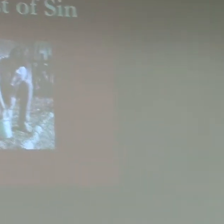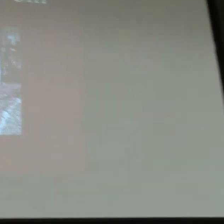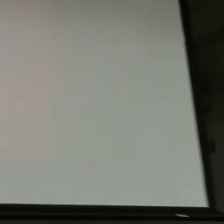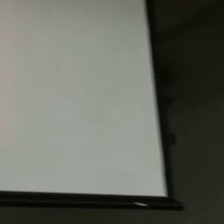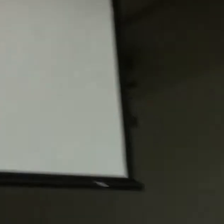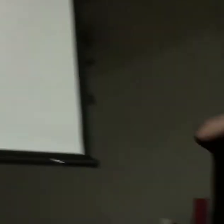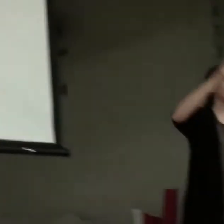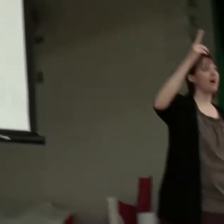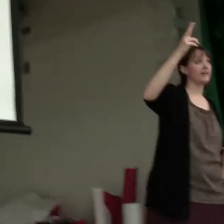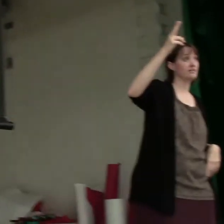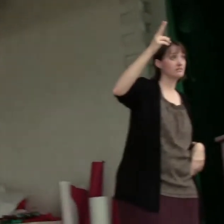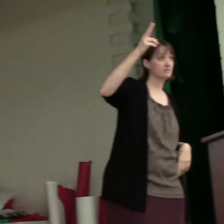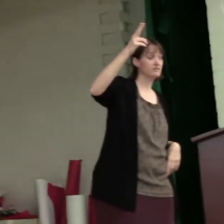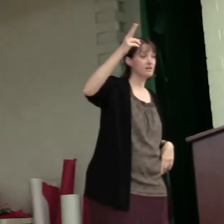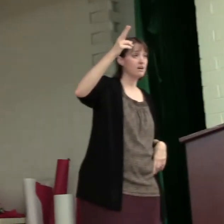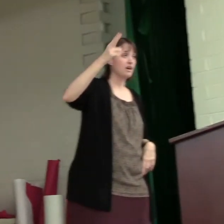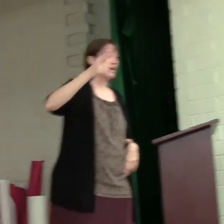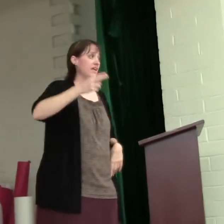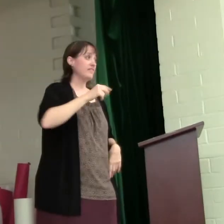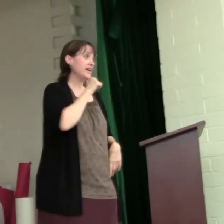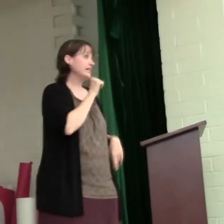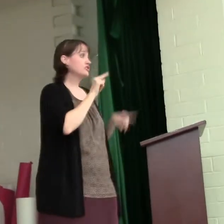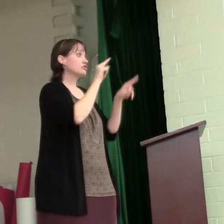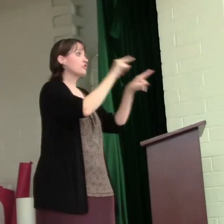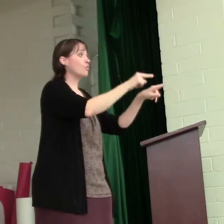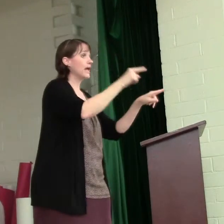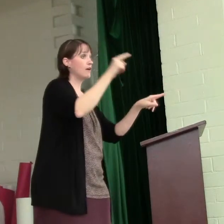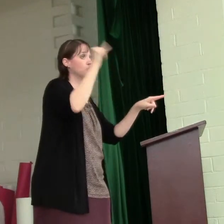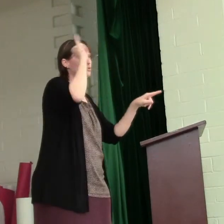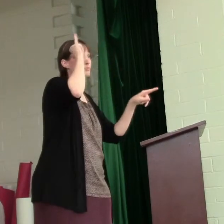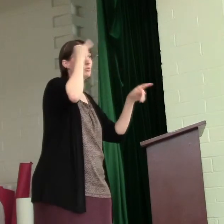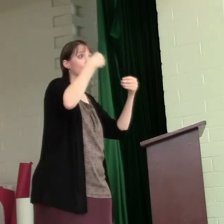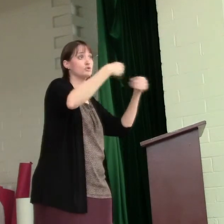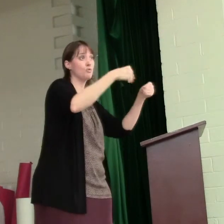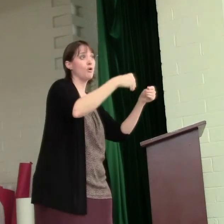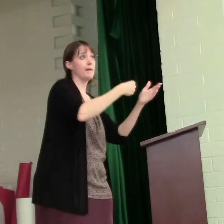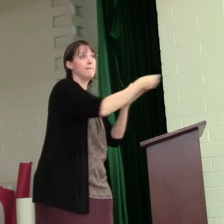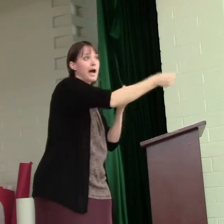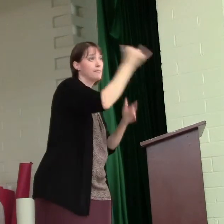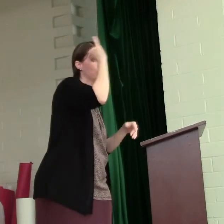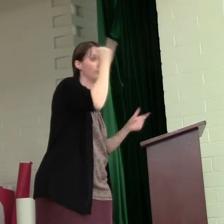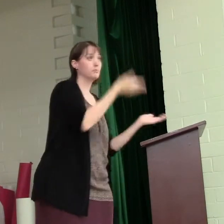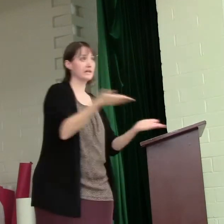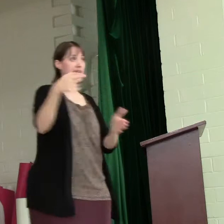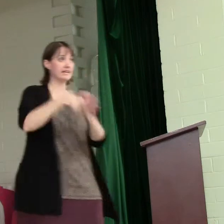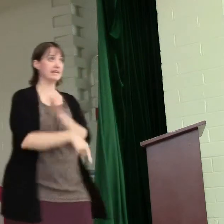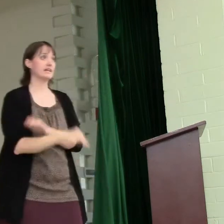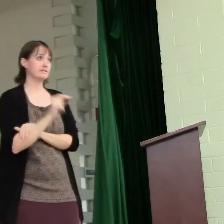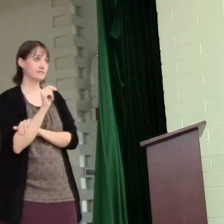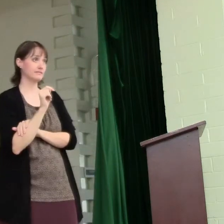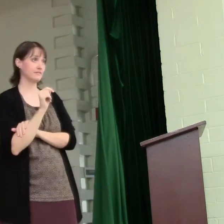Cost of sin is high. They didn't just go down to the bull store and buy a bull, bring it, and kill it,